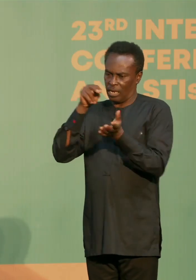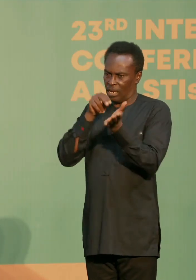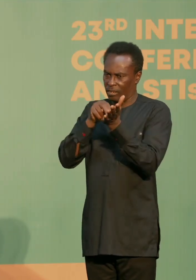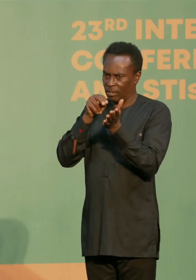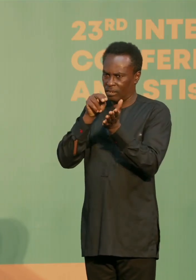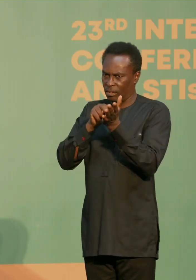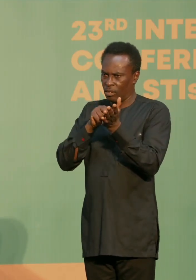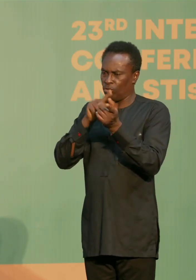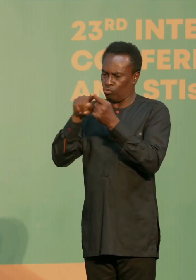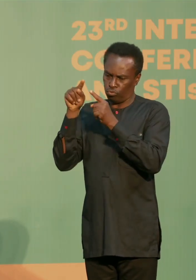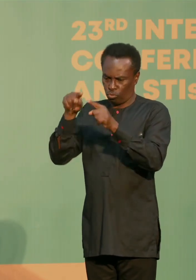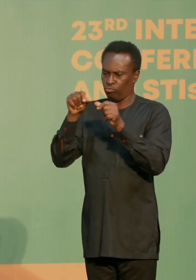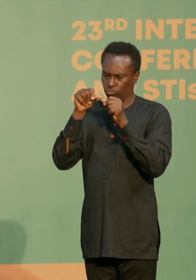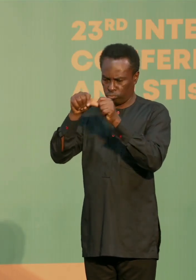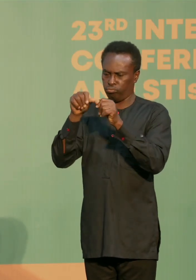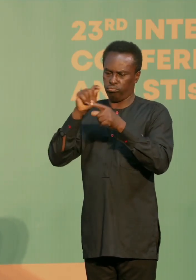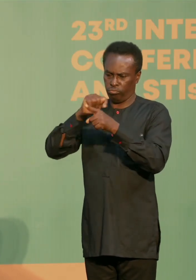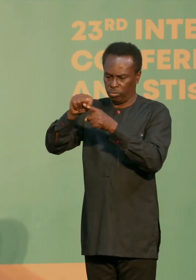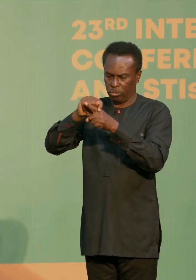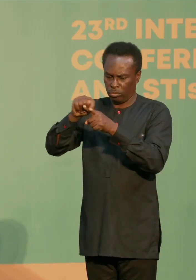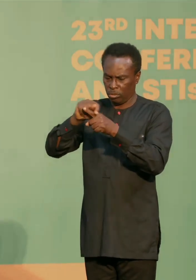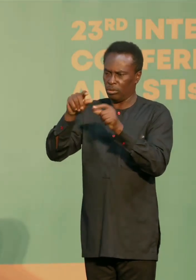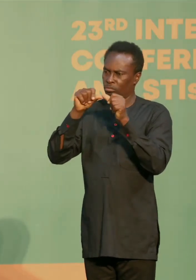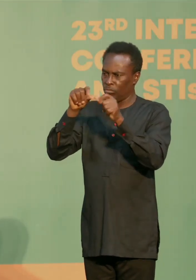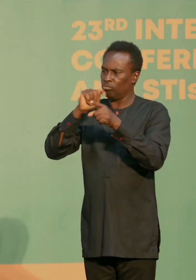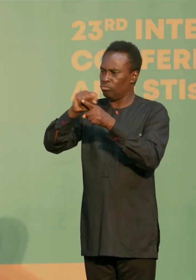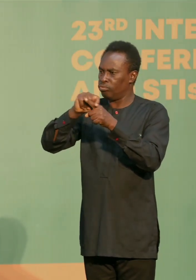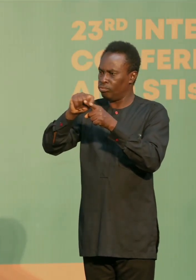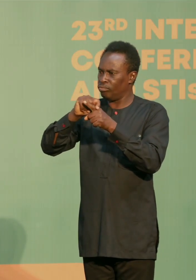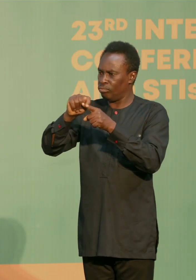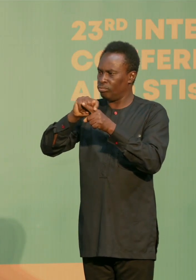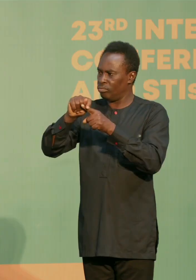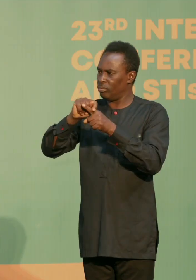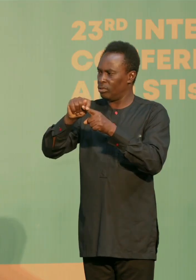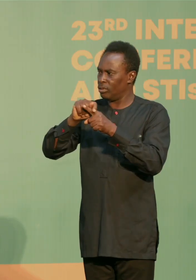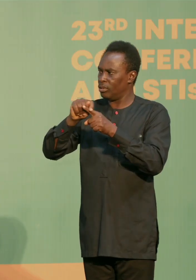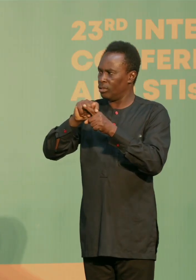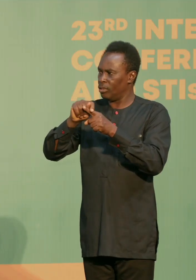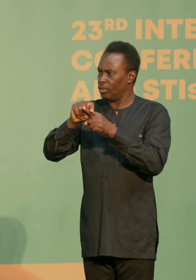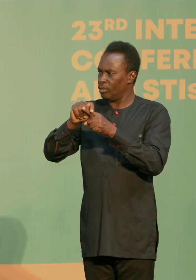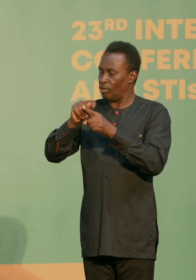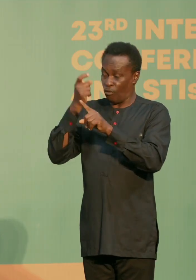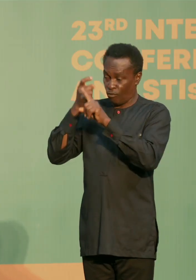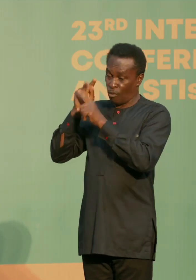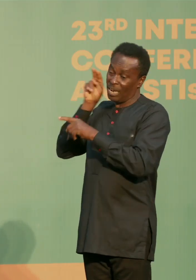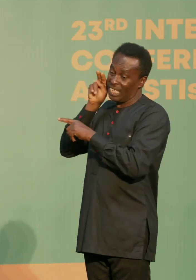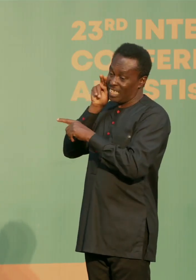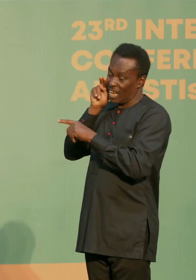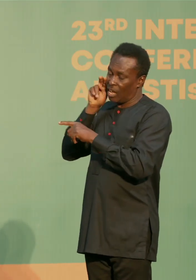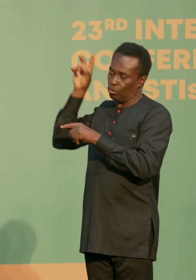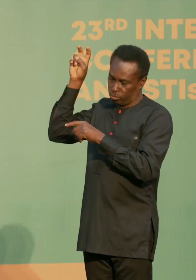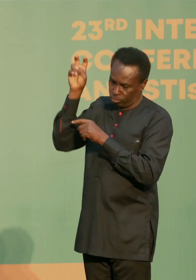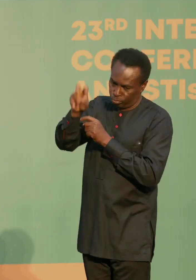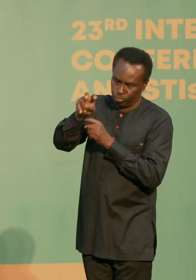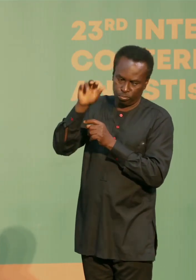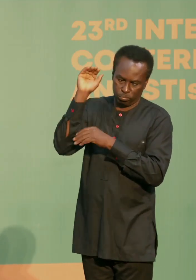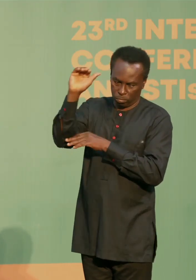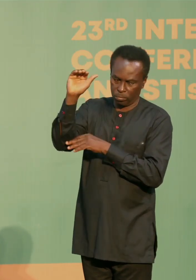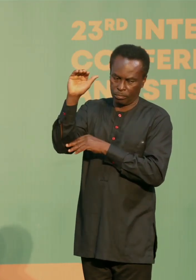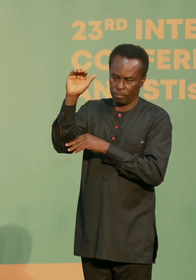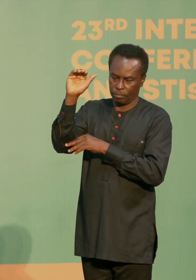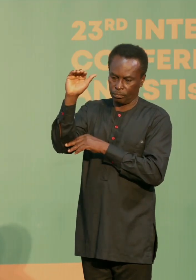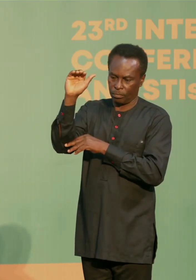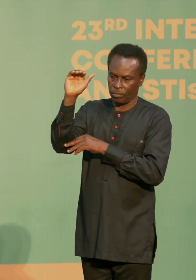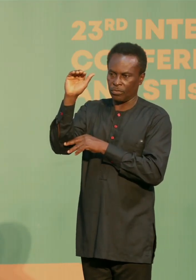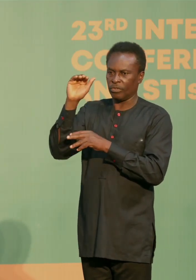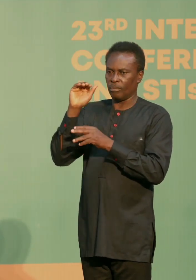for 2-week training. And the best performing doctor was actually from Nigeria, who went back to set up a clinic